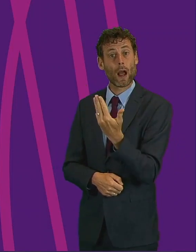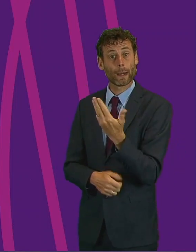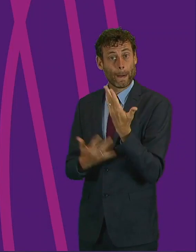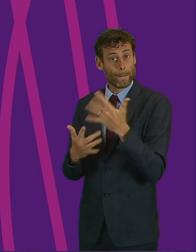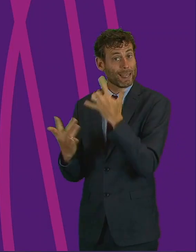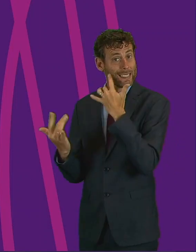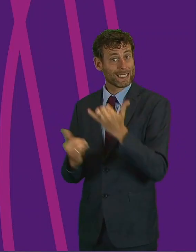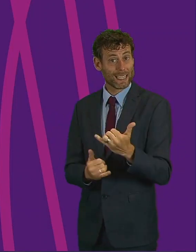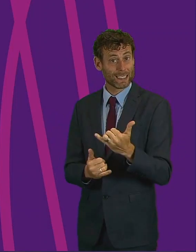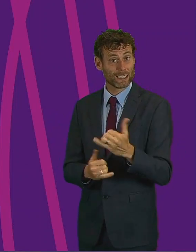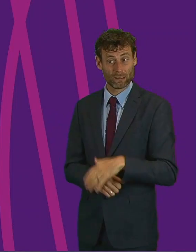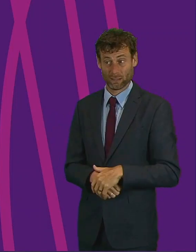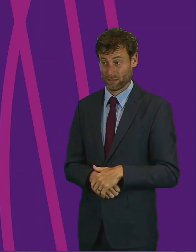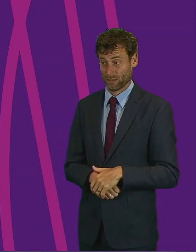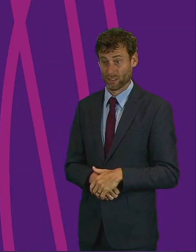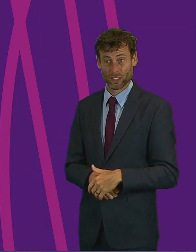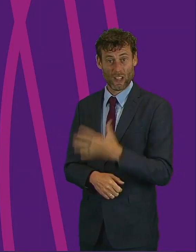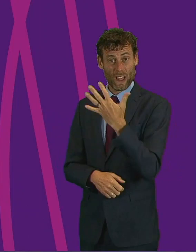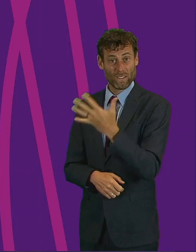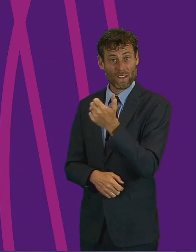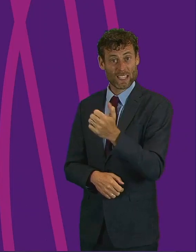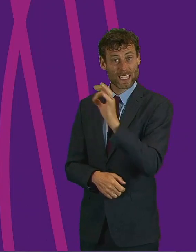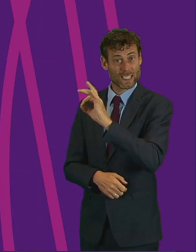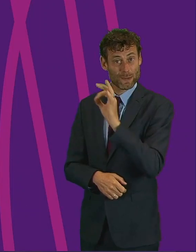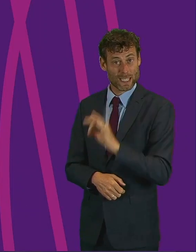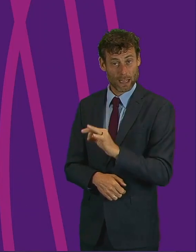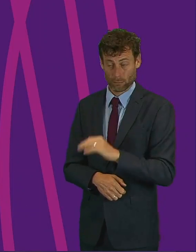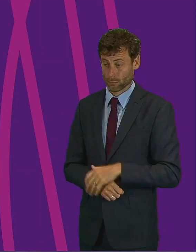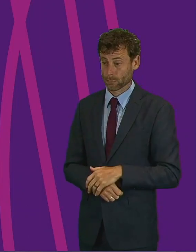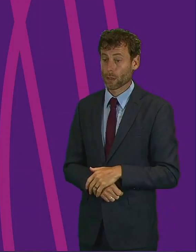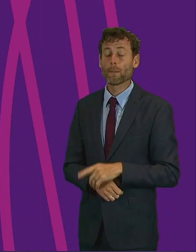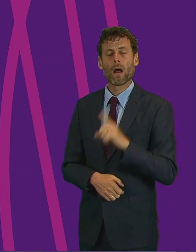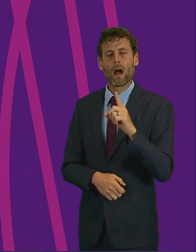56%. And even then, not on the repeating basis